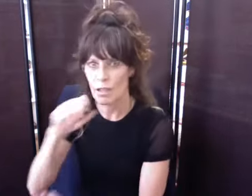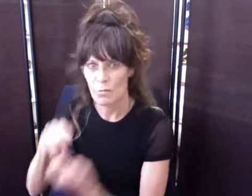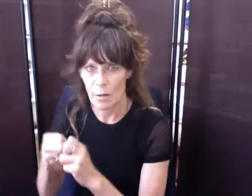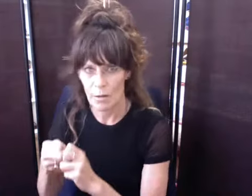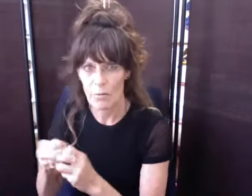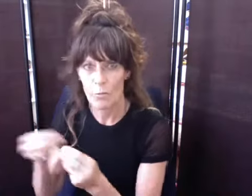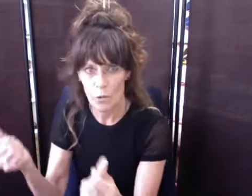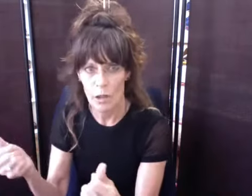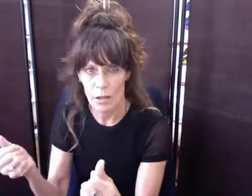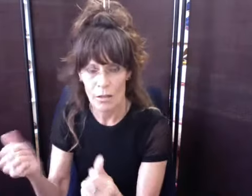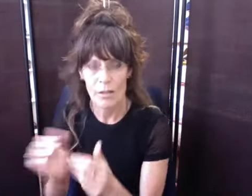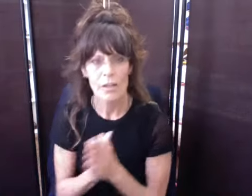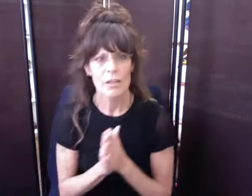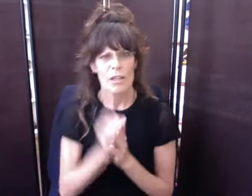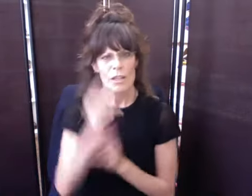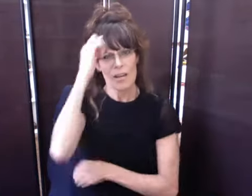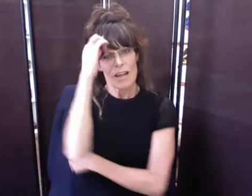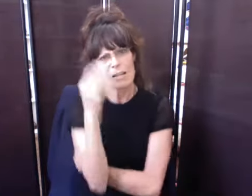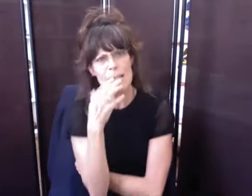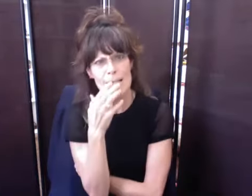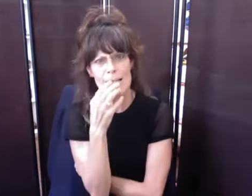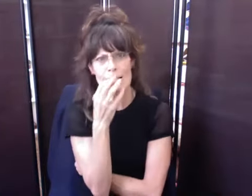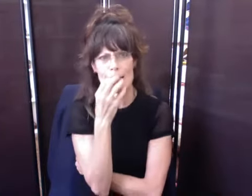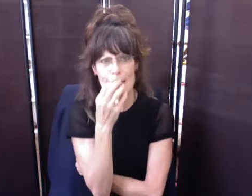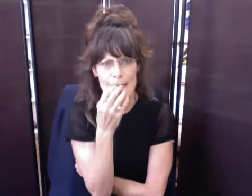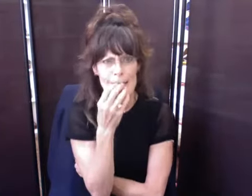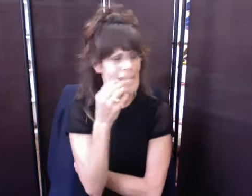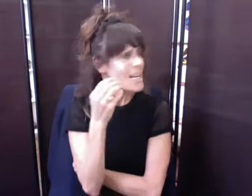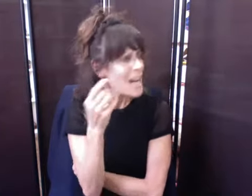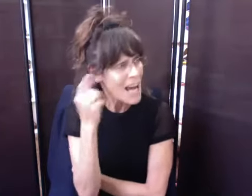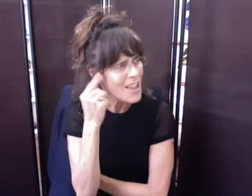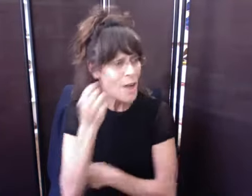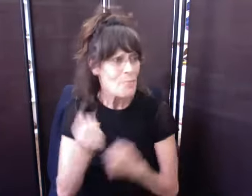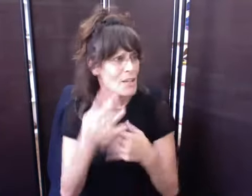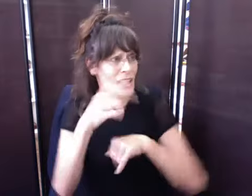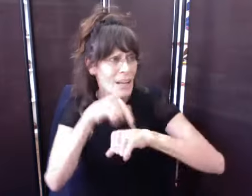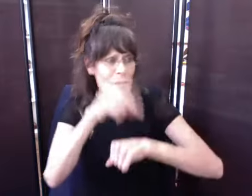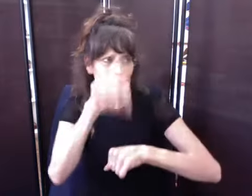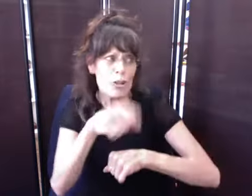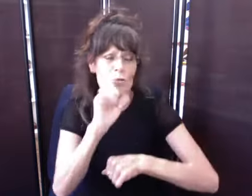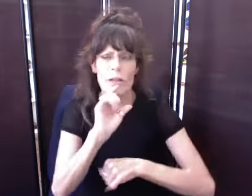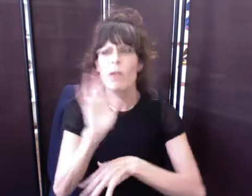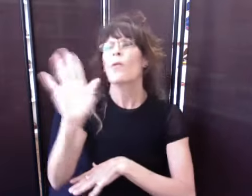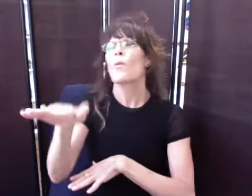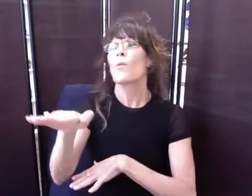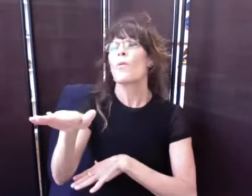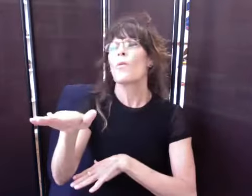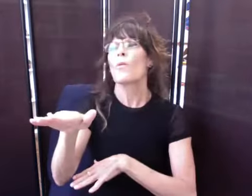know, I did. I thought for a long time I shouldn't drink, and I've tried to not drink many times. He said, well, let's talk a little bit about the thoughts that came to